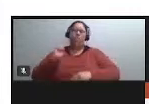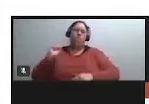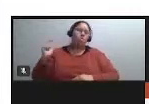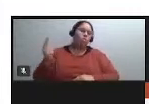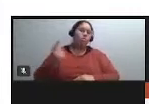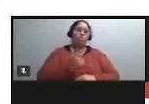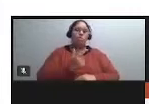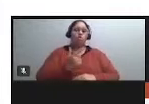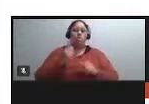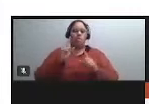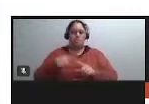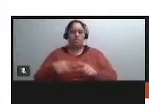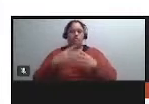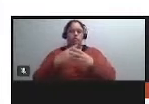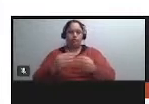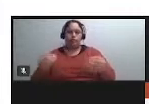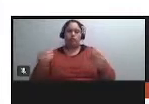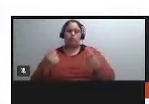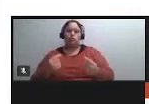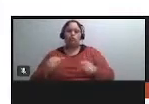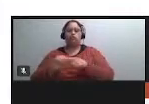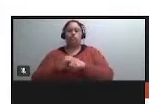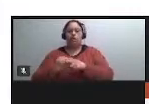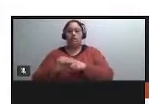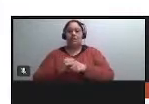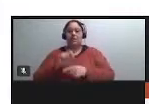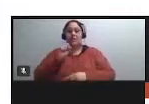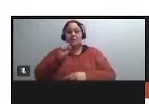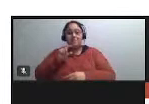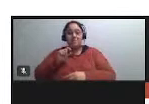all complete the training, which was